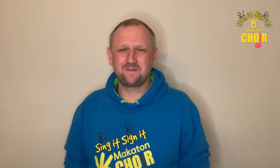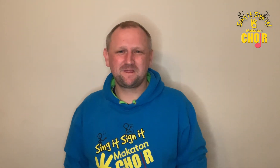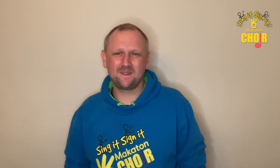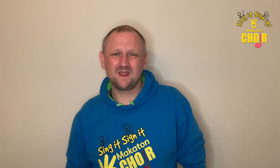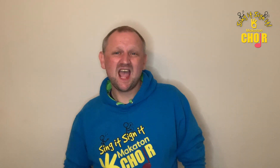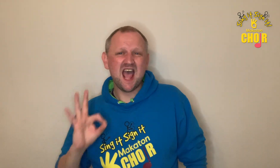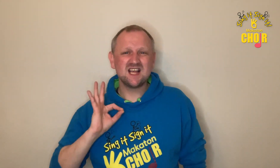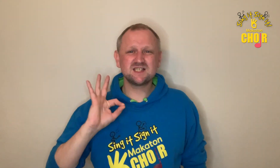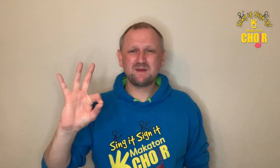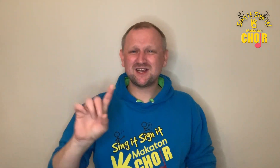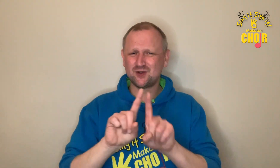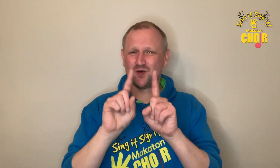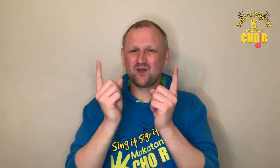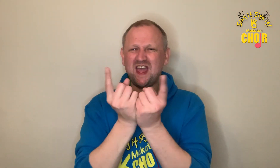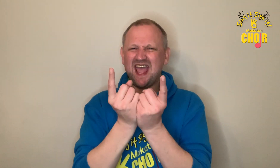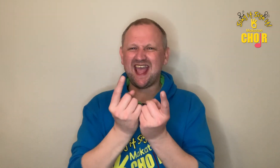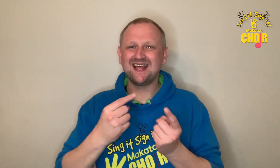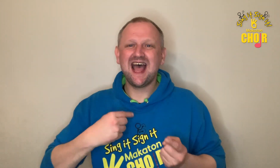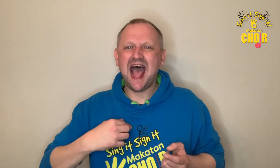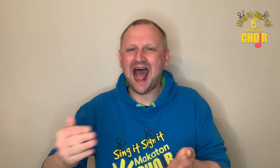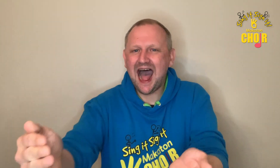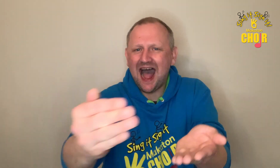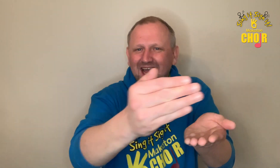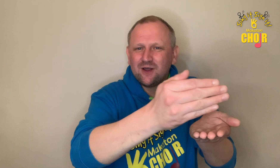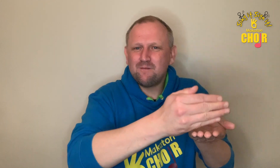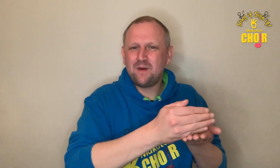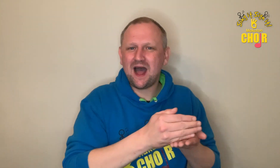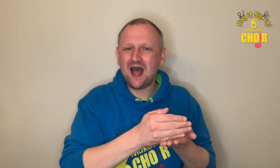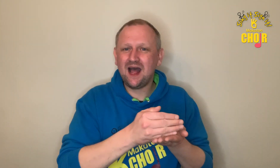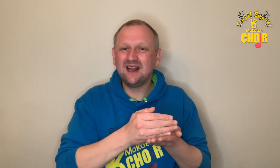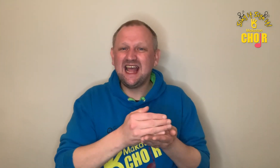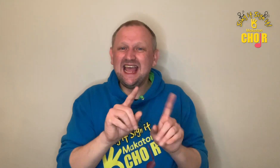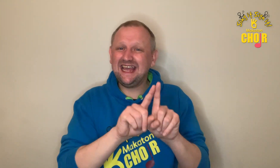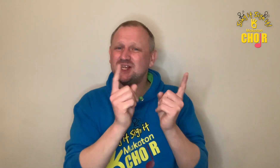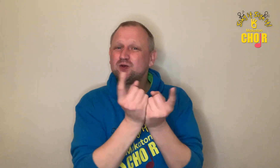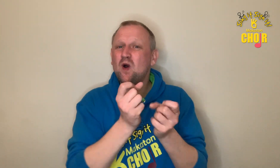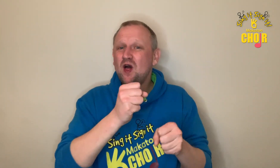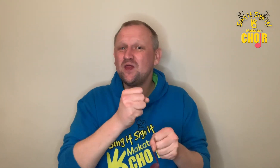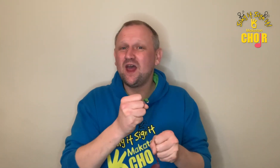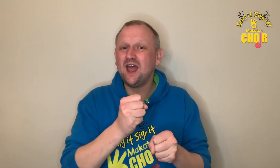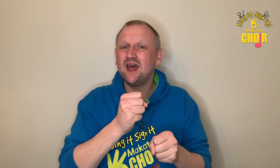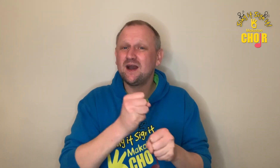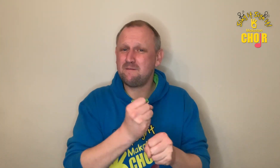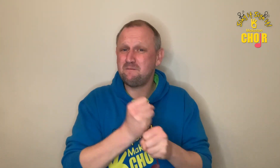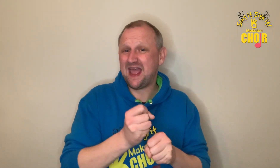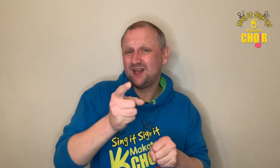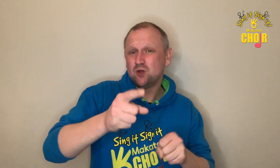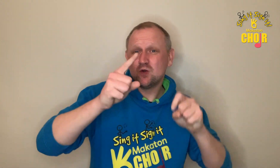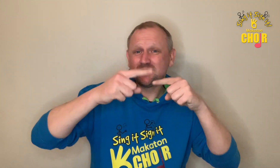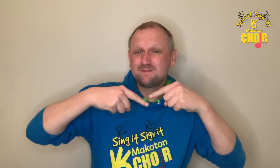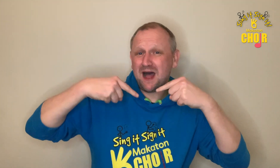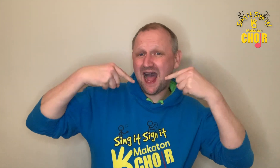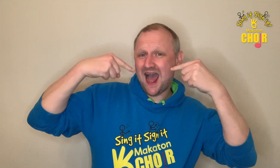Special things I compile Each one there to make you smile